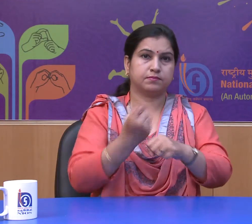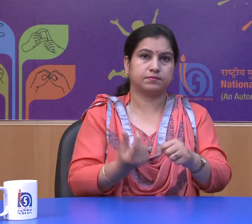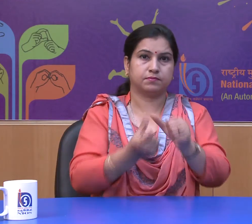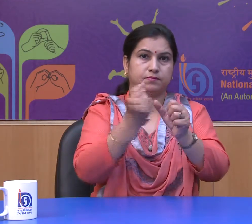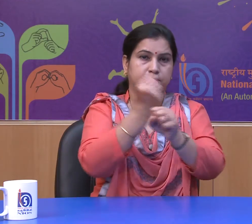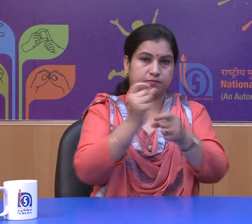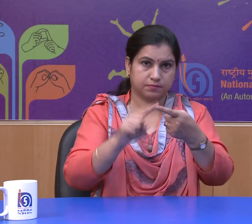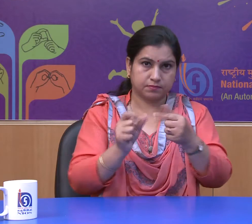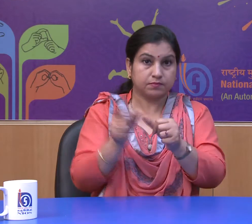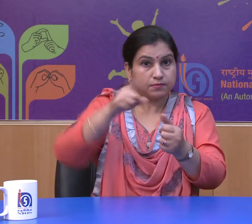signlanguage@nios.ac.in.